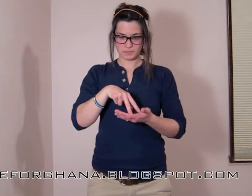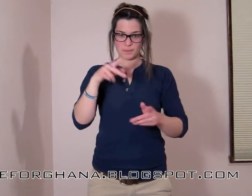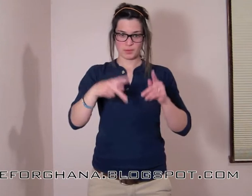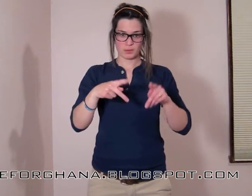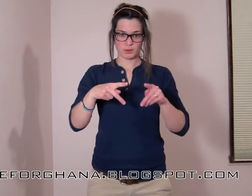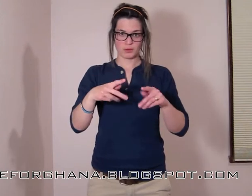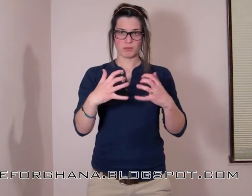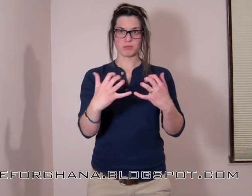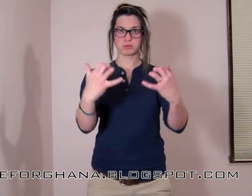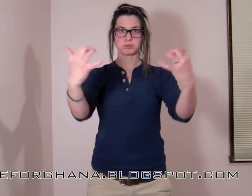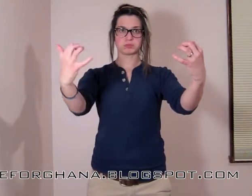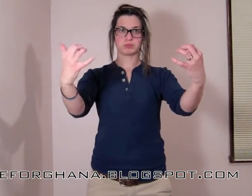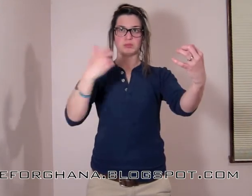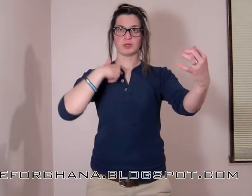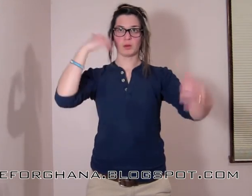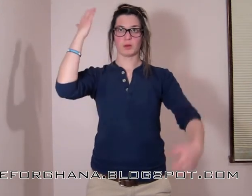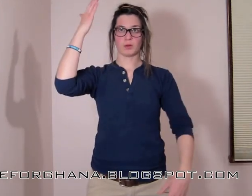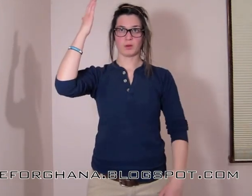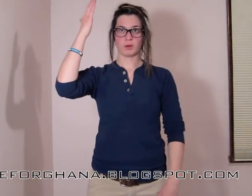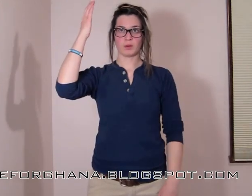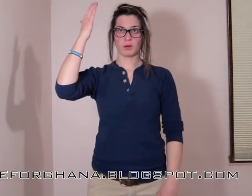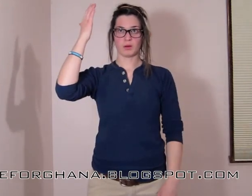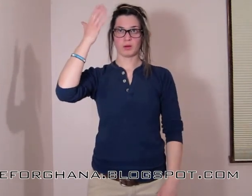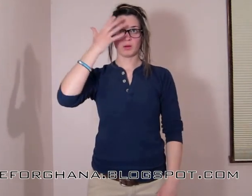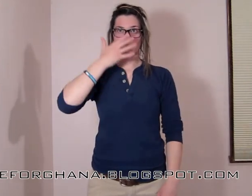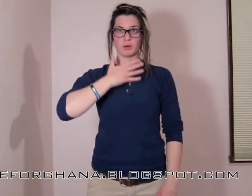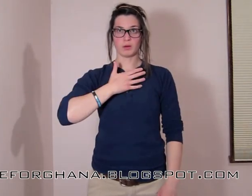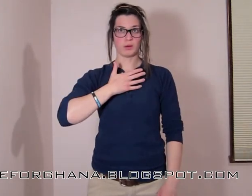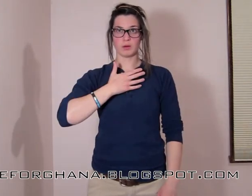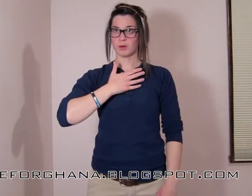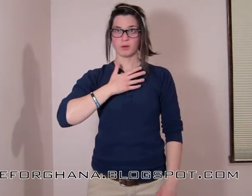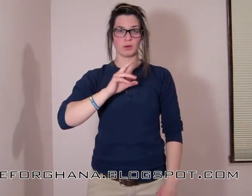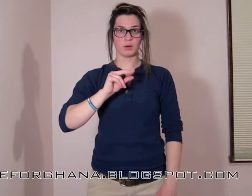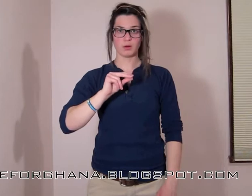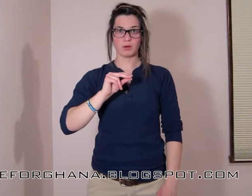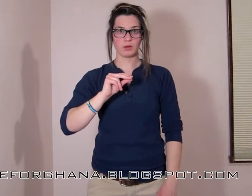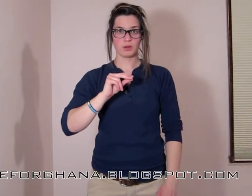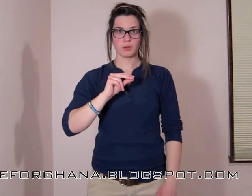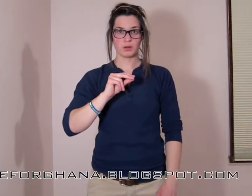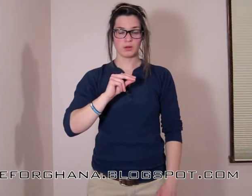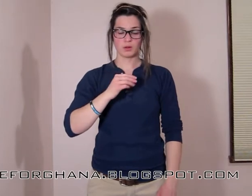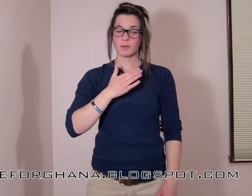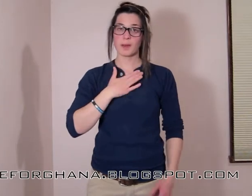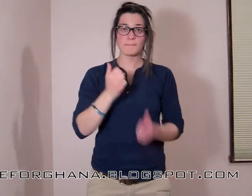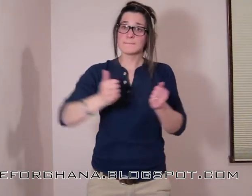If I'm standing up in front of a crowd of people looking at me and I'm supposed to be giving a speech, I freeze. That's